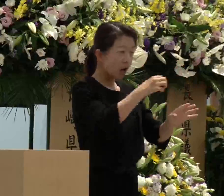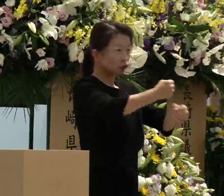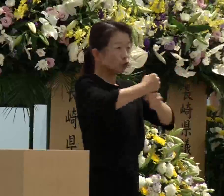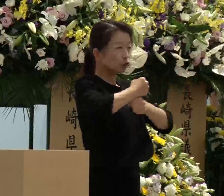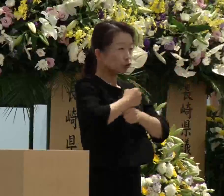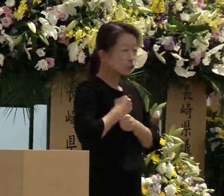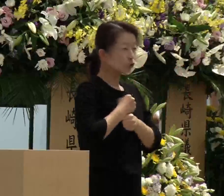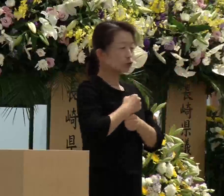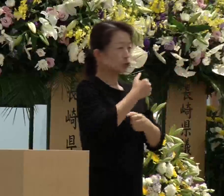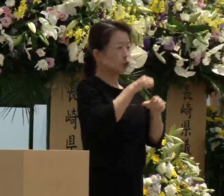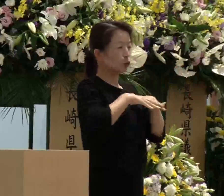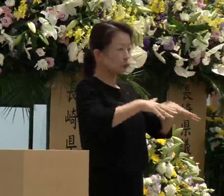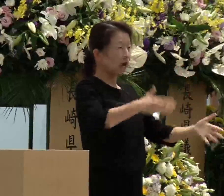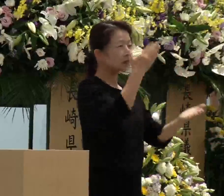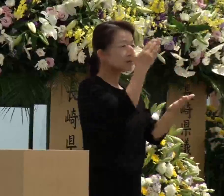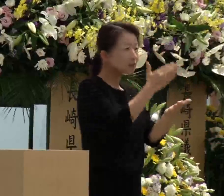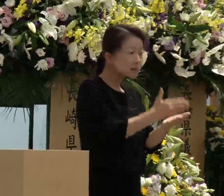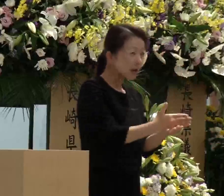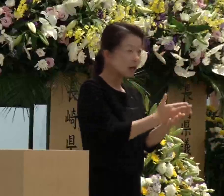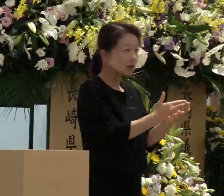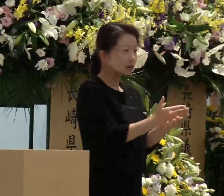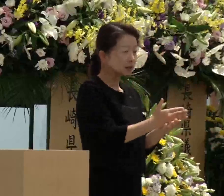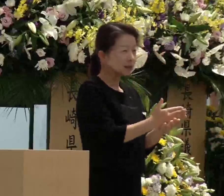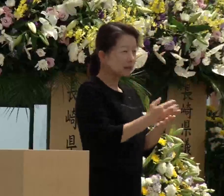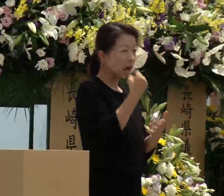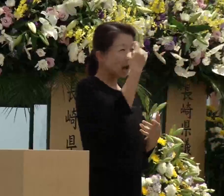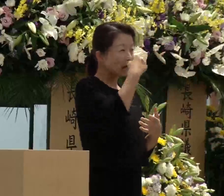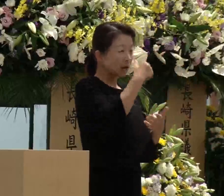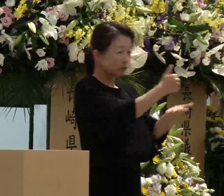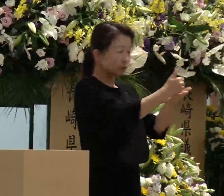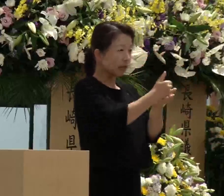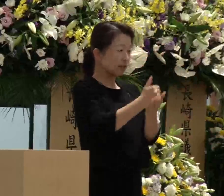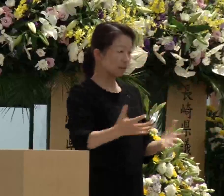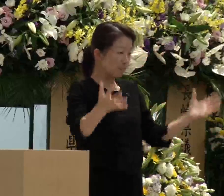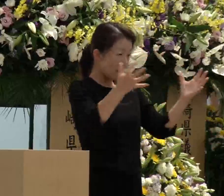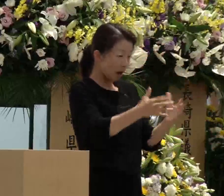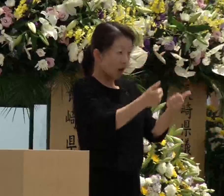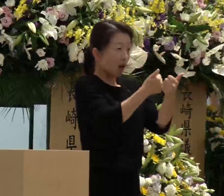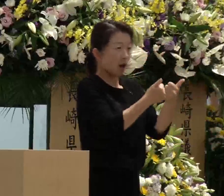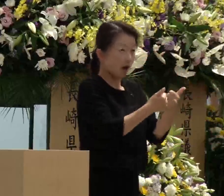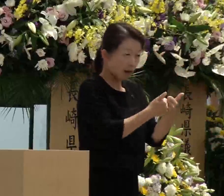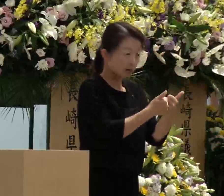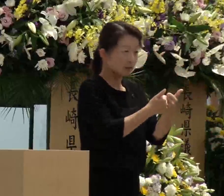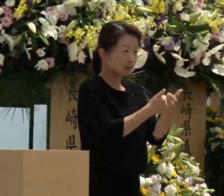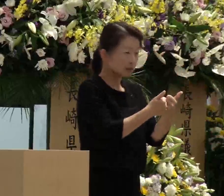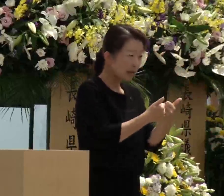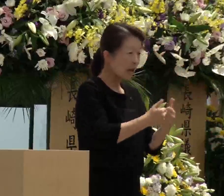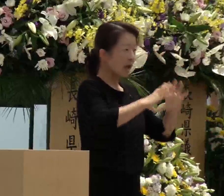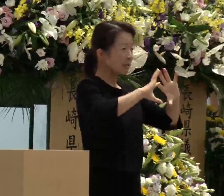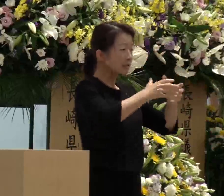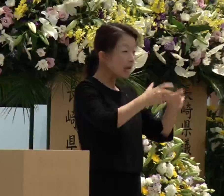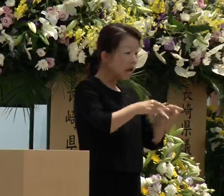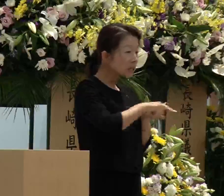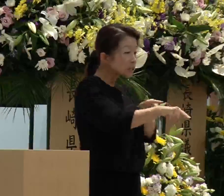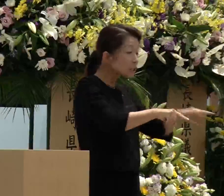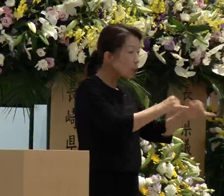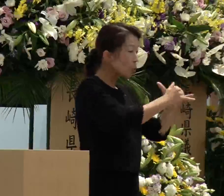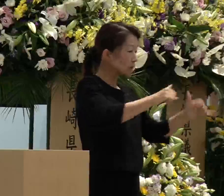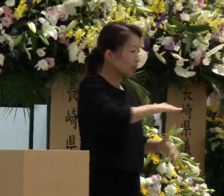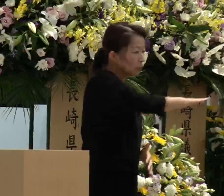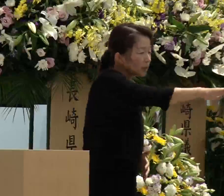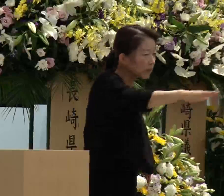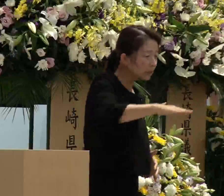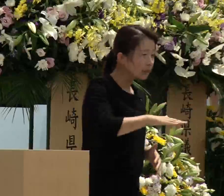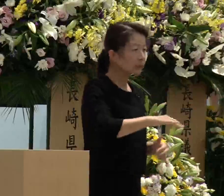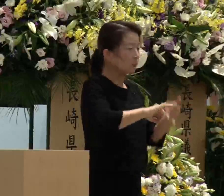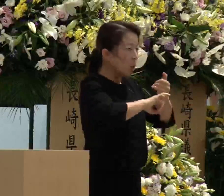At the ministerial meeting of Non-Proliferation and Disarmament Initiative held in Hiroshima in April this year,